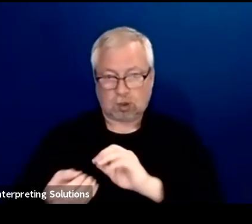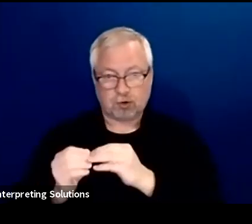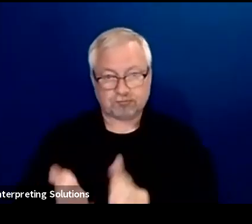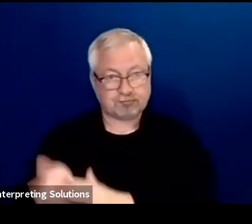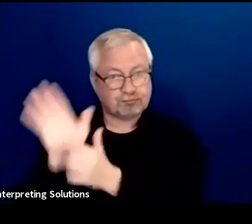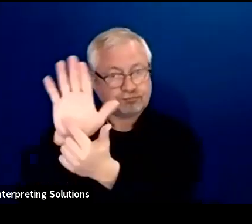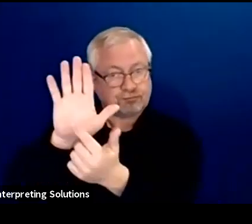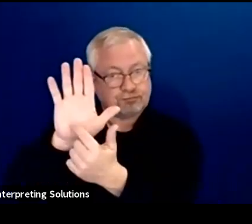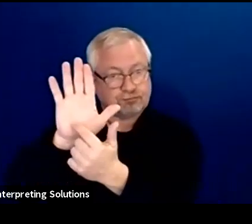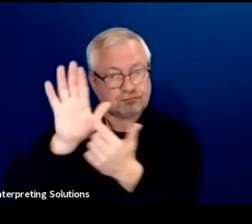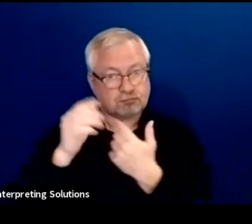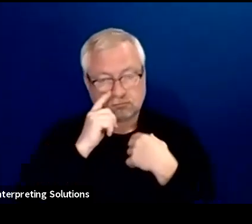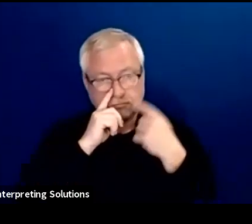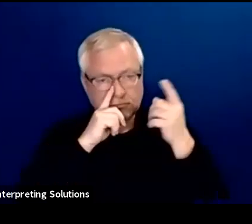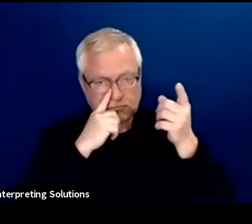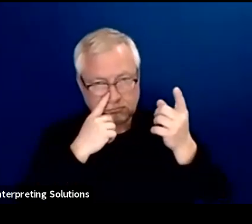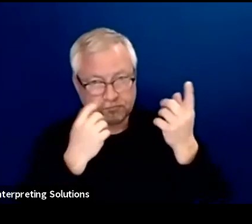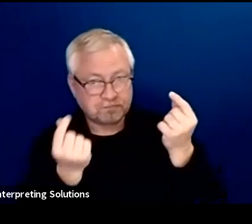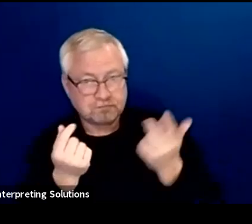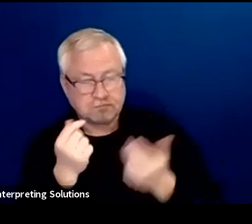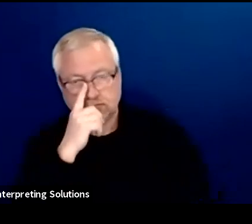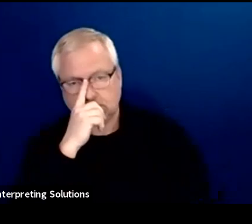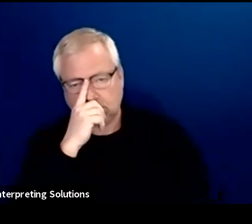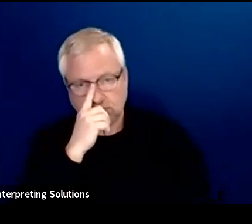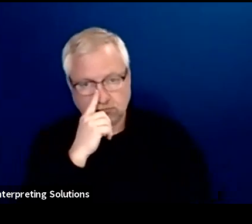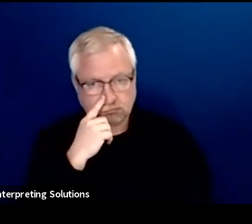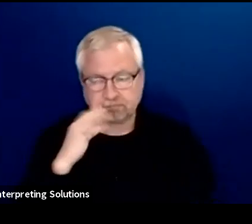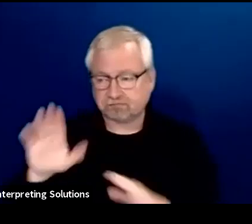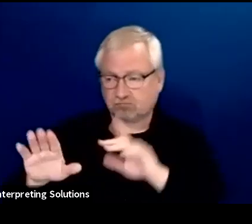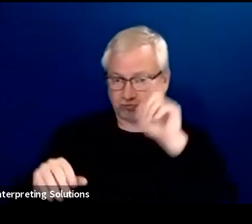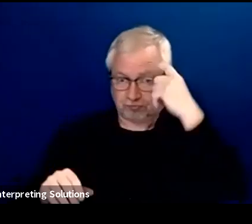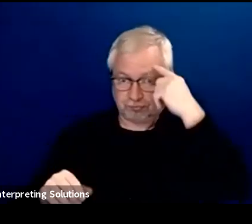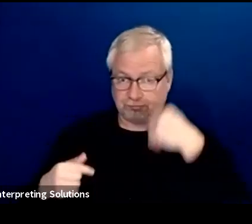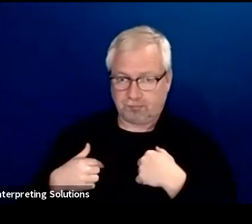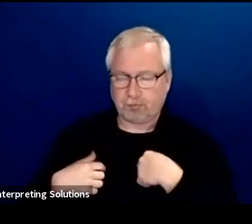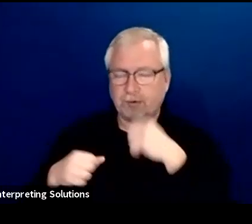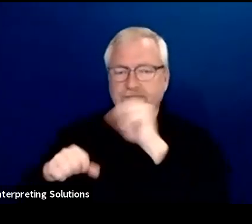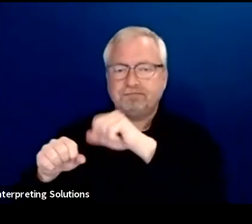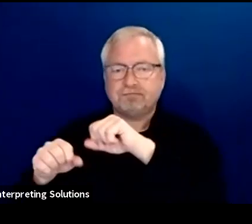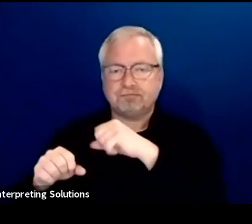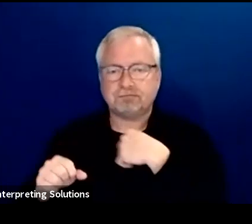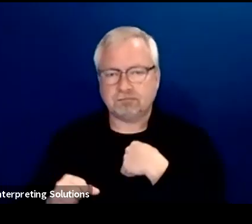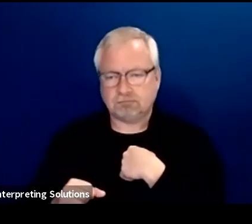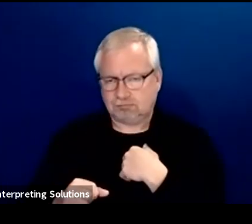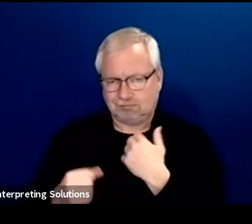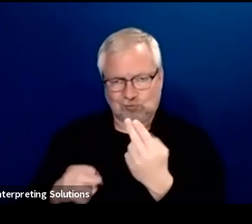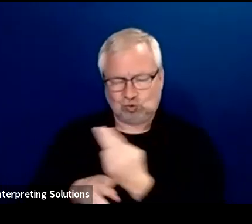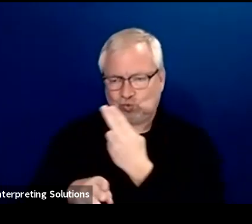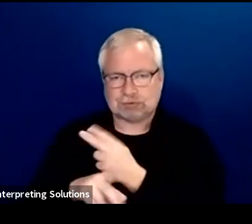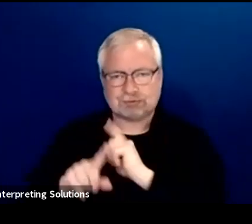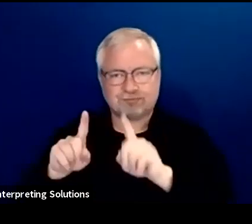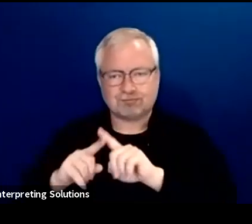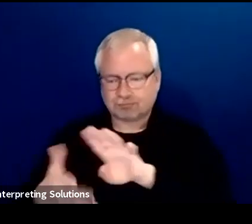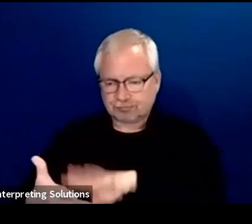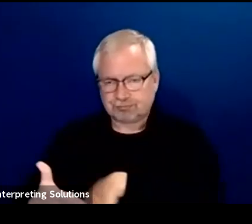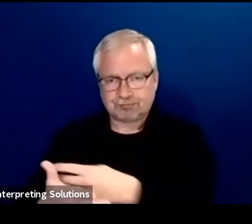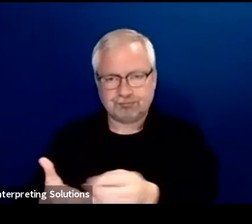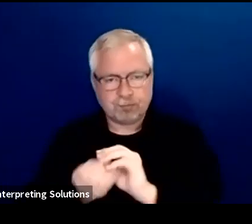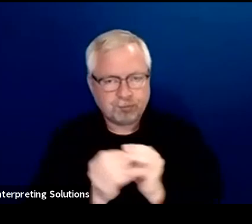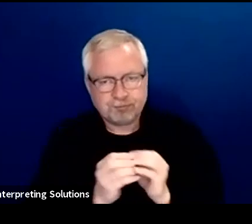and we're using multiple ones. If you know by now, there's a lot of folks that started on this. Minnesota was one of the first where there was nothing out there.